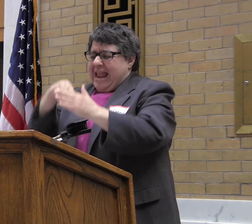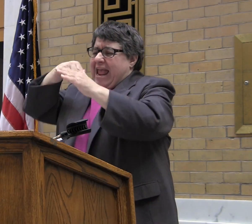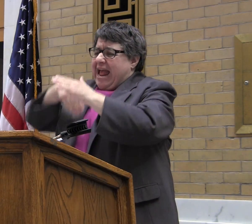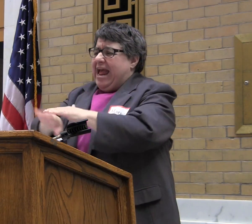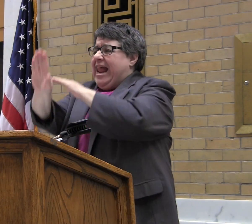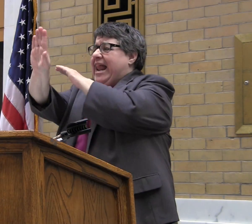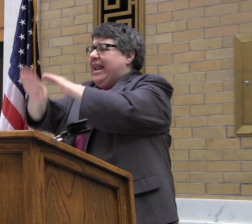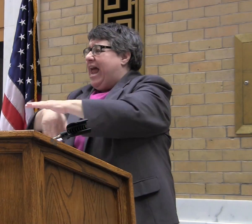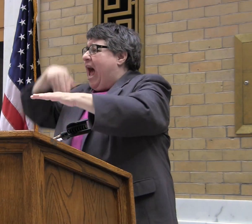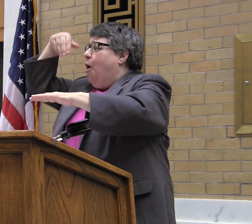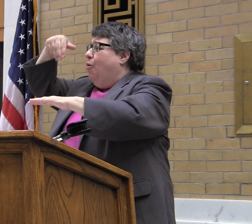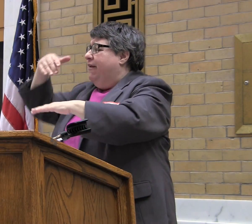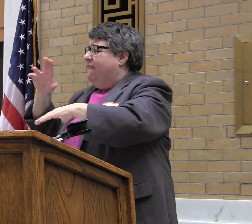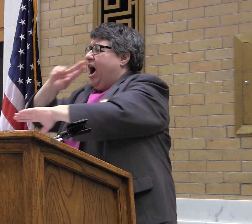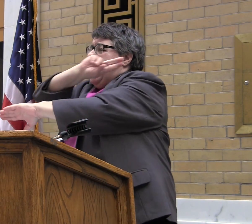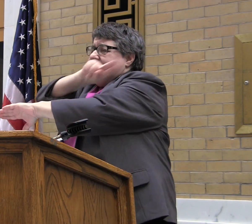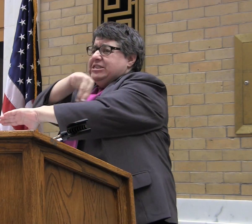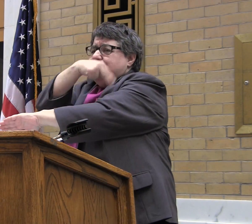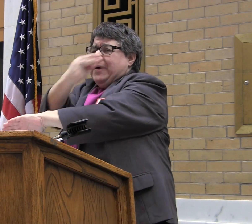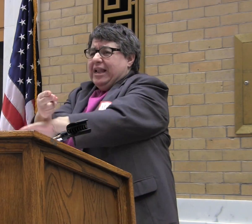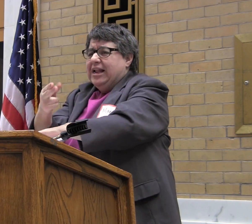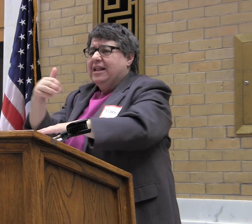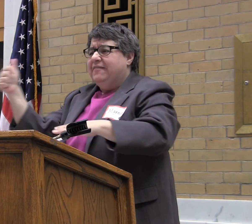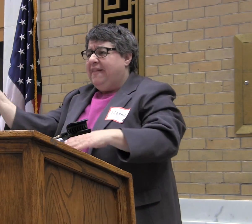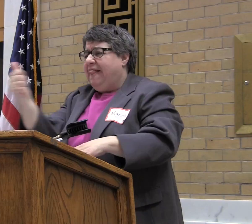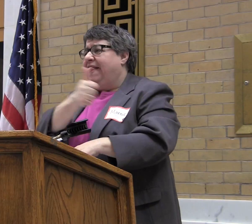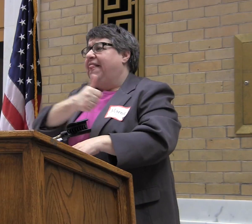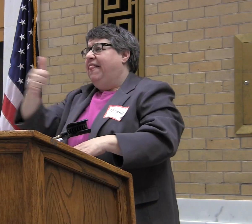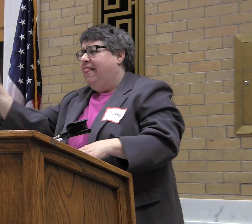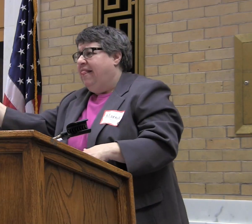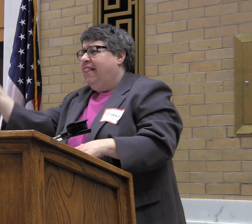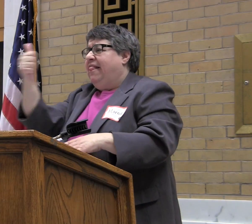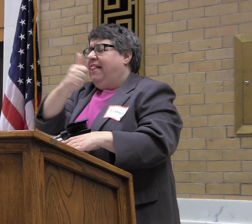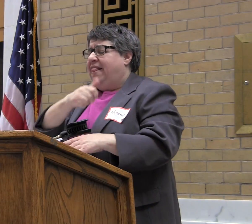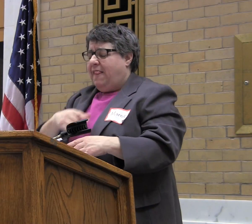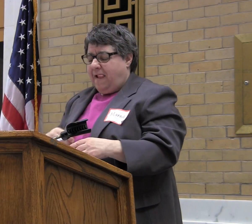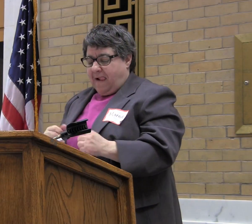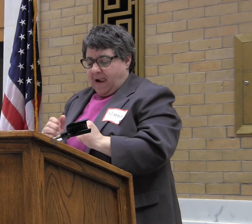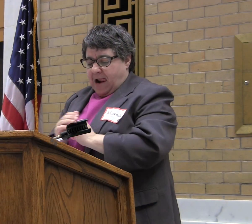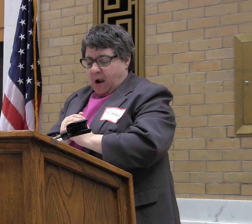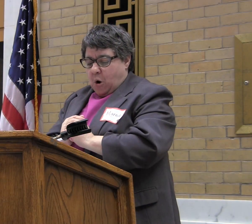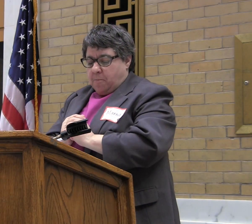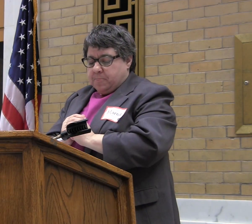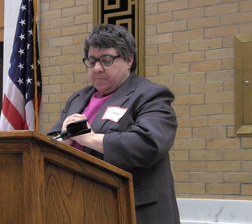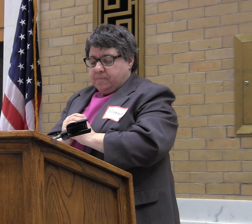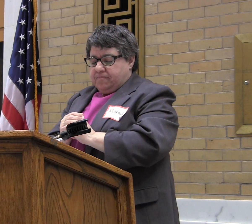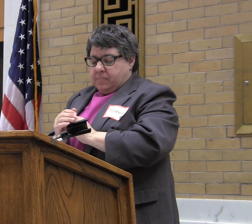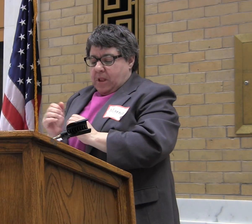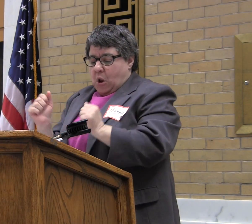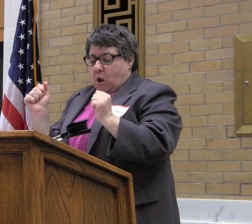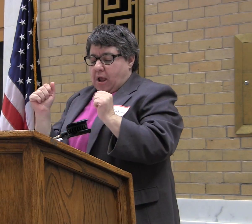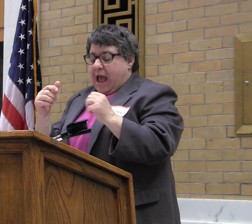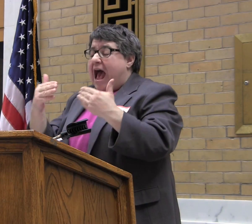struggling. I was in and out of the hospital with multiple